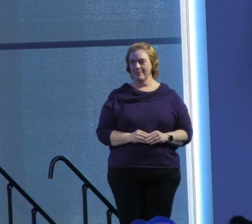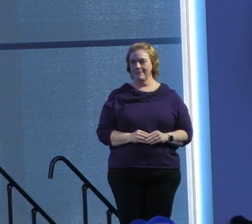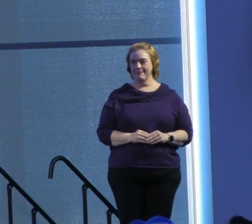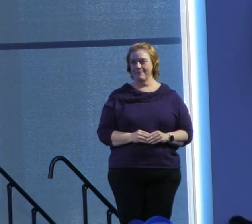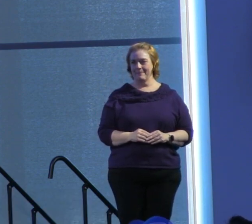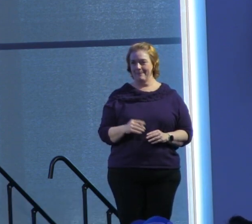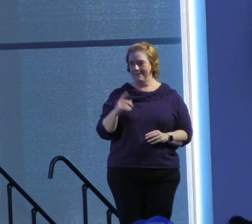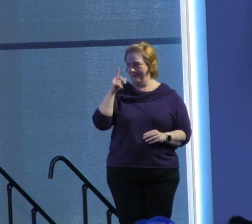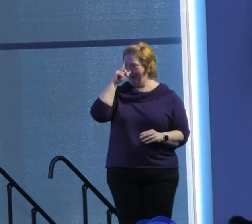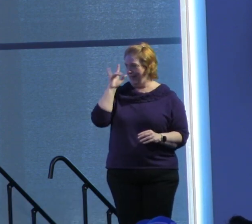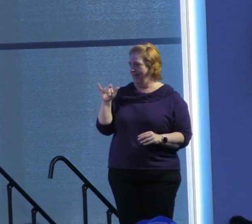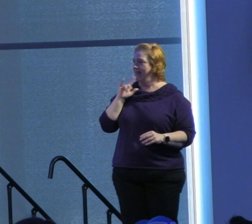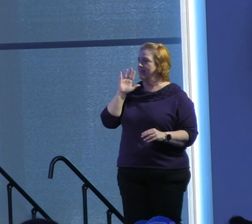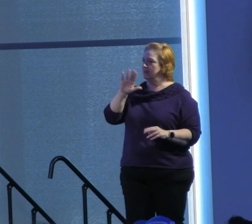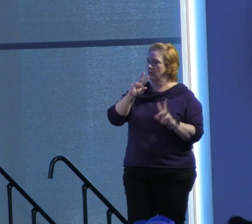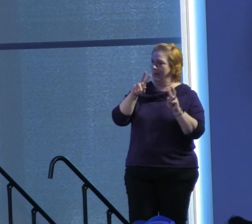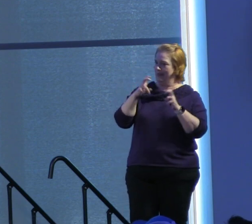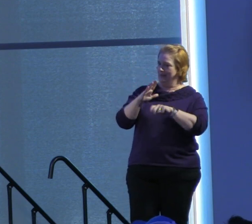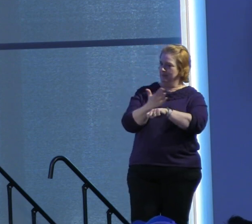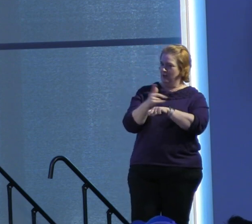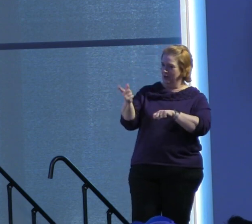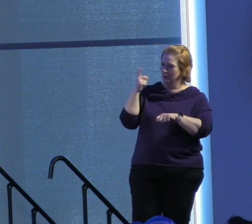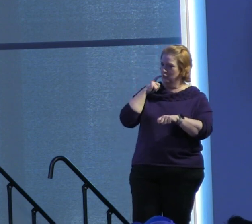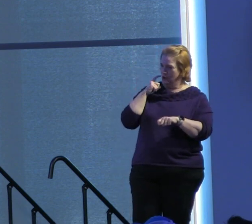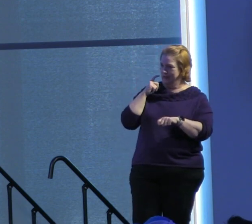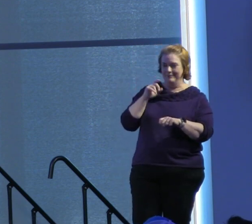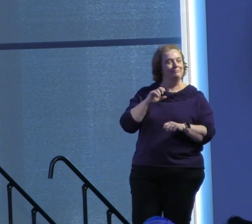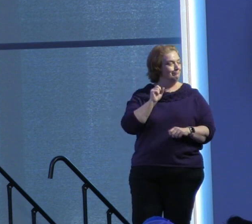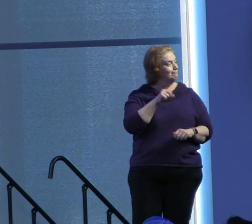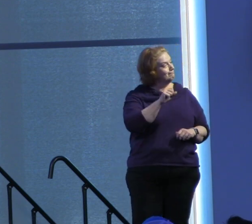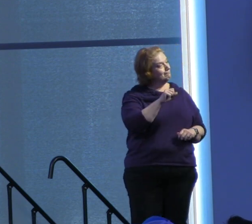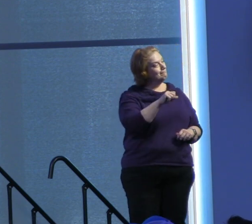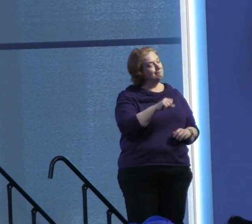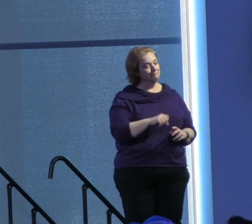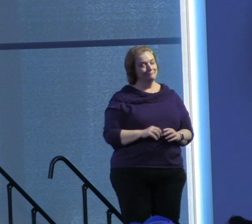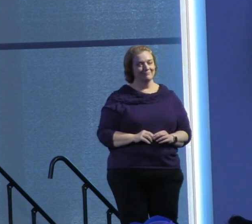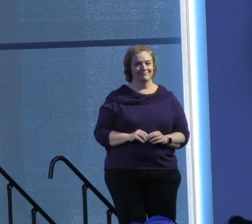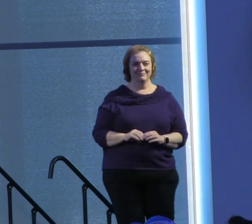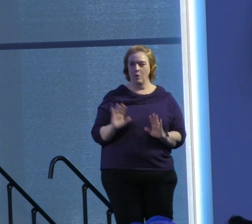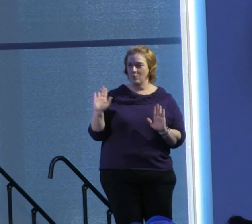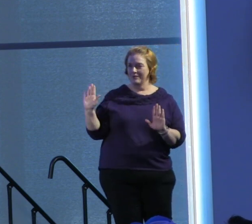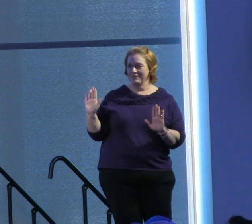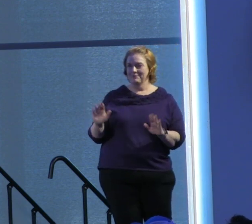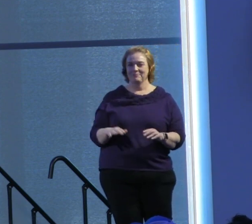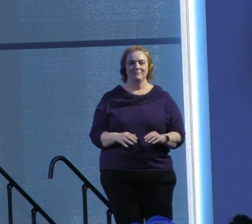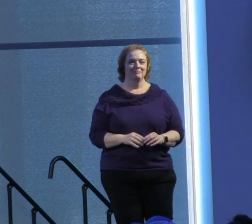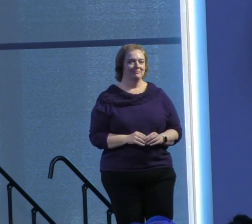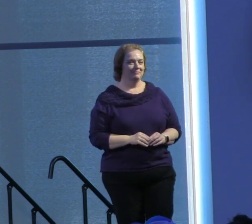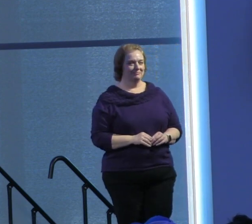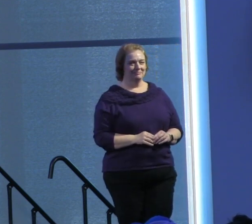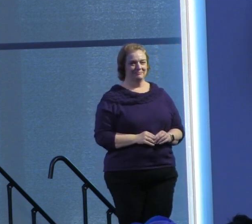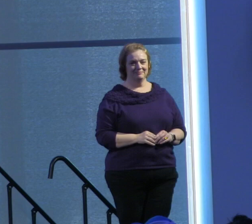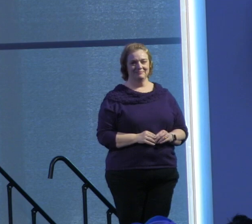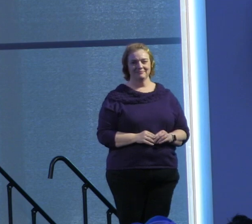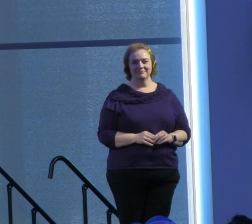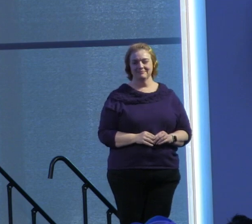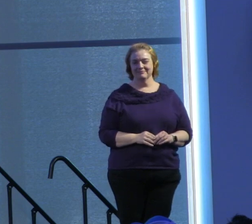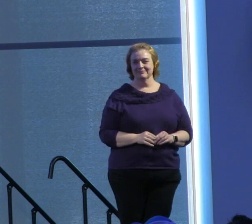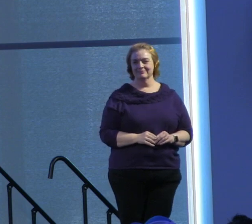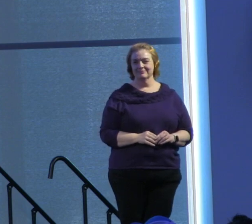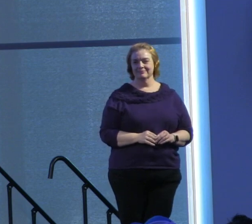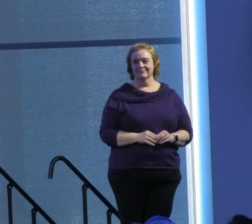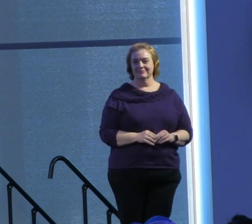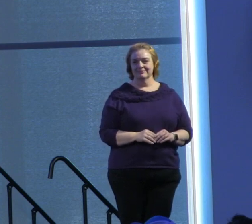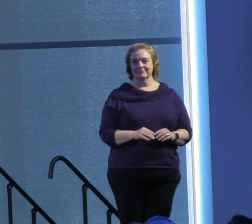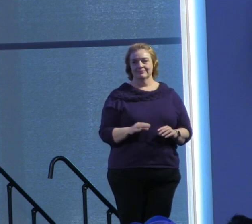I believe that's their theme song that you just... Yes, yeah. Yeah. Wonderful. And now, if you would all...